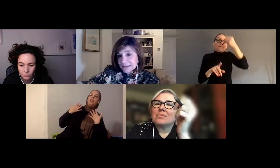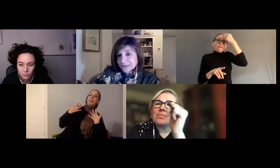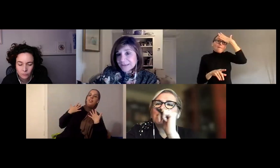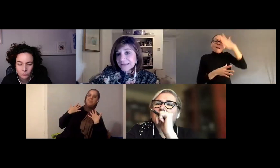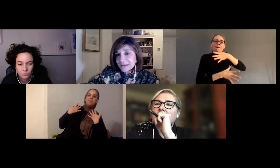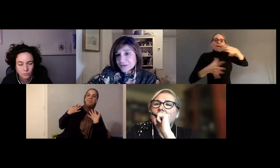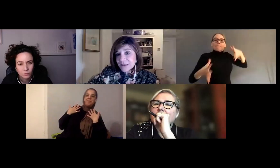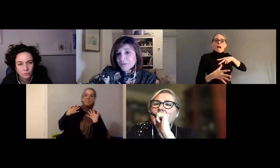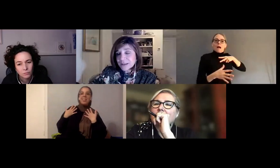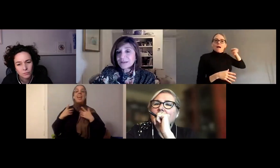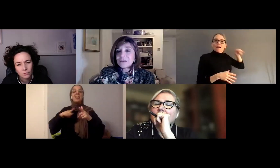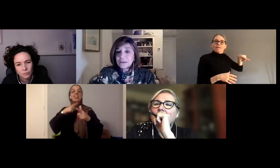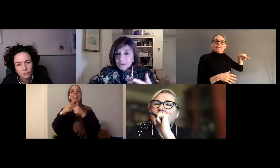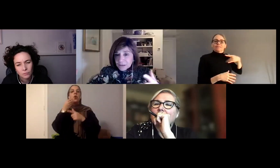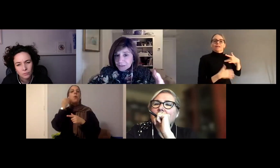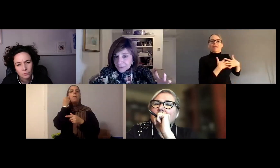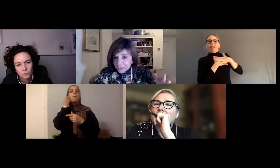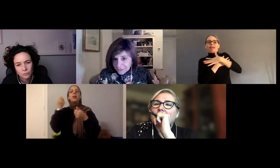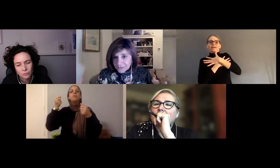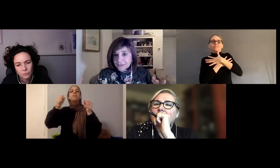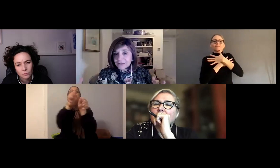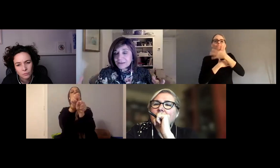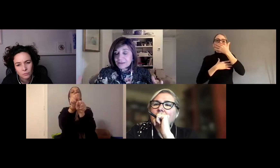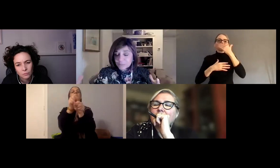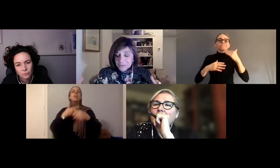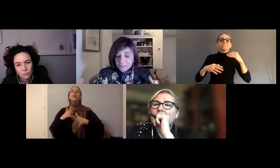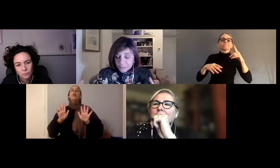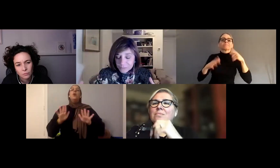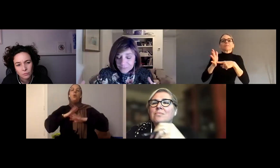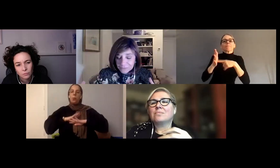is there something.